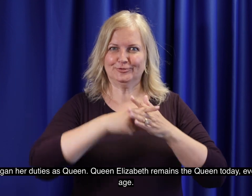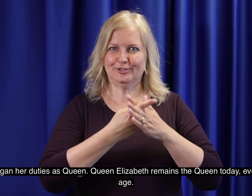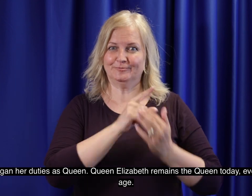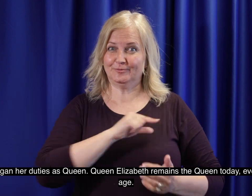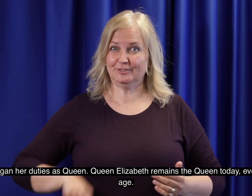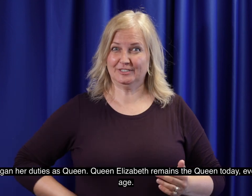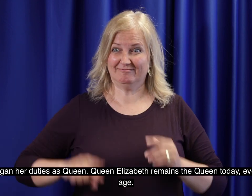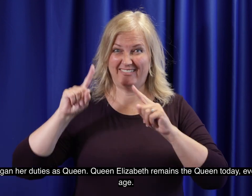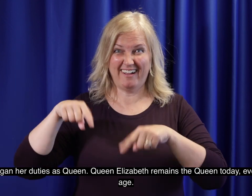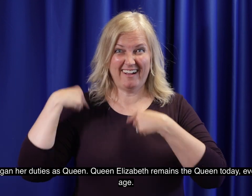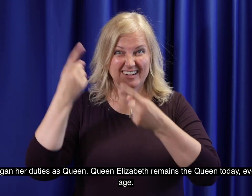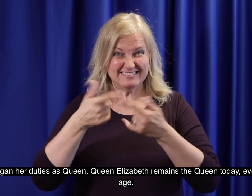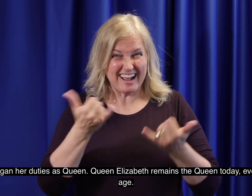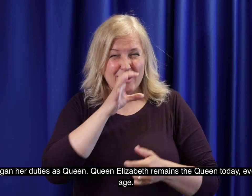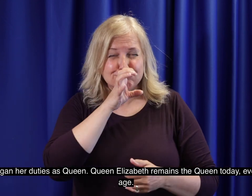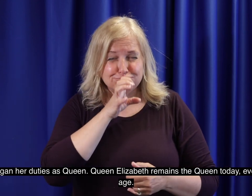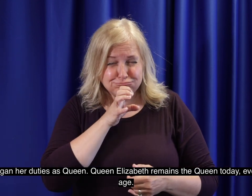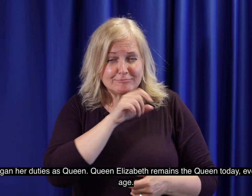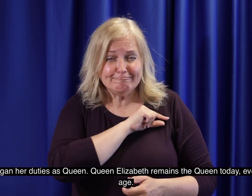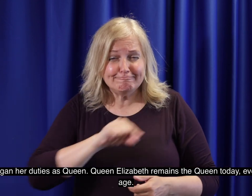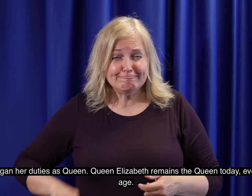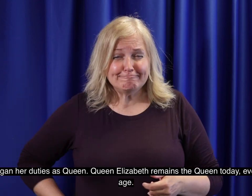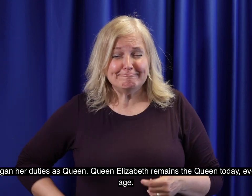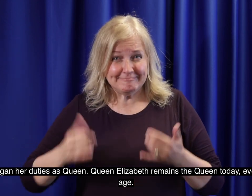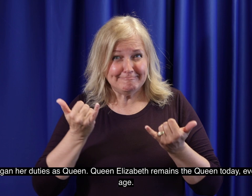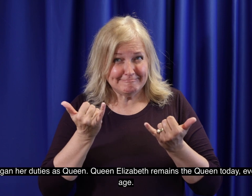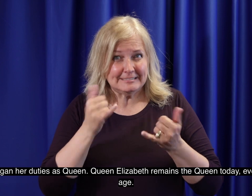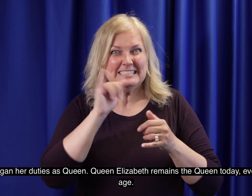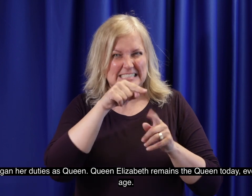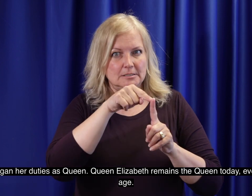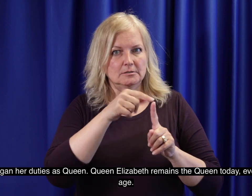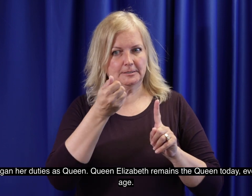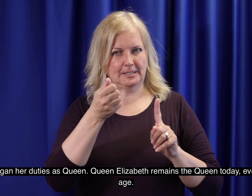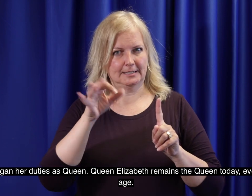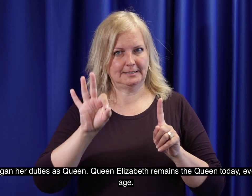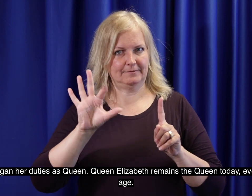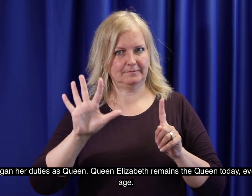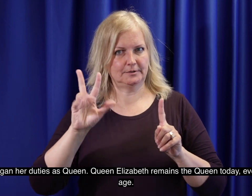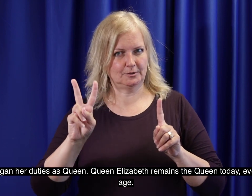She then began her duties as queen. Queen Elizabeth remains the queen today, even in her old age.